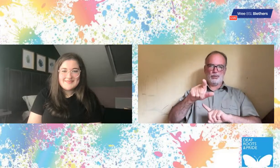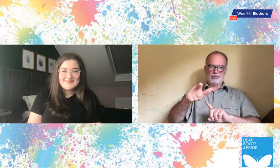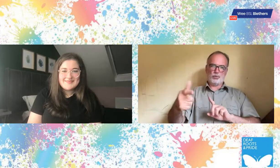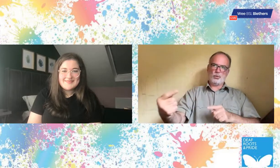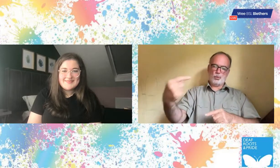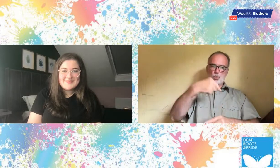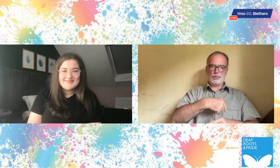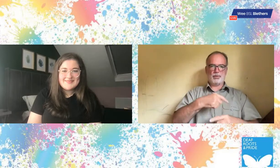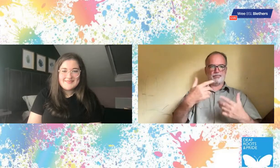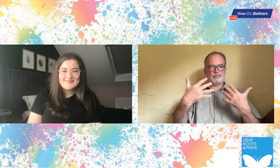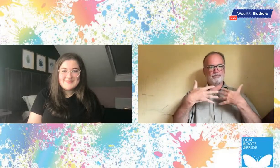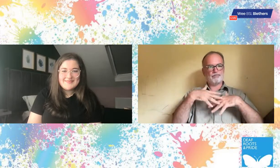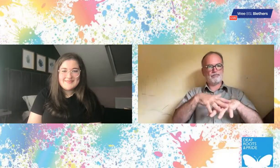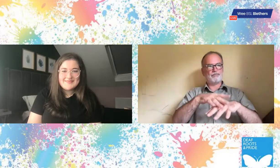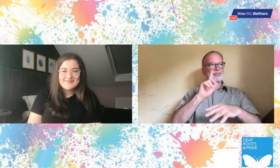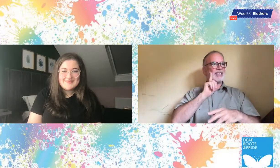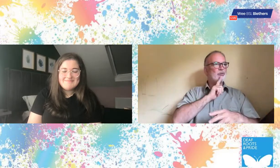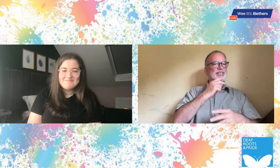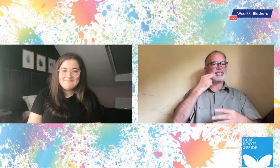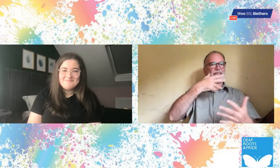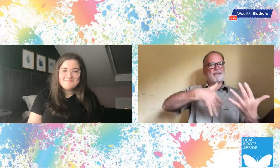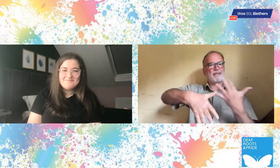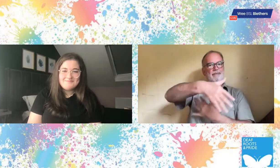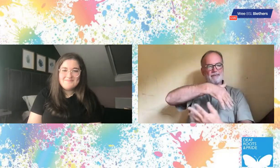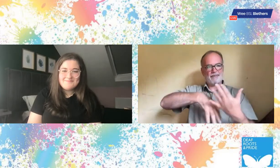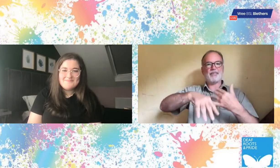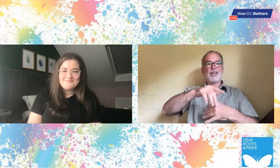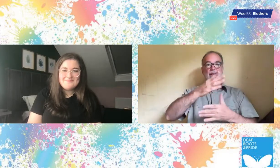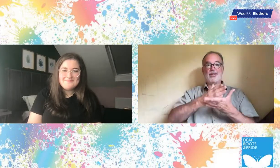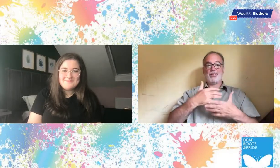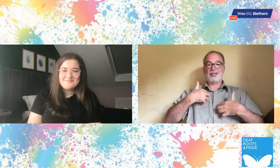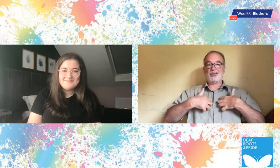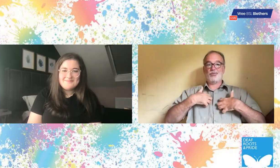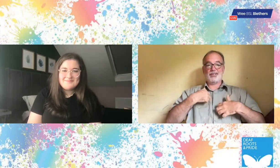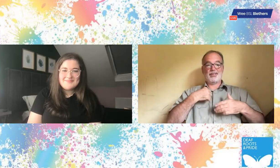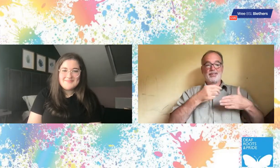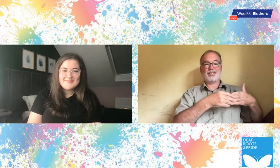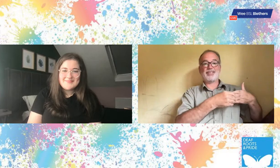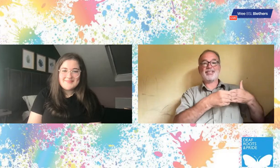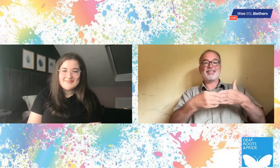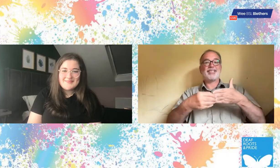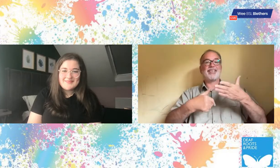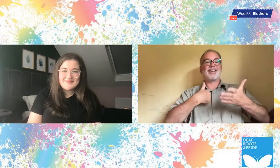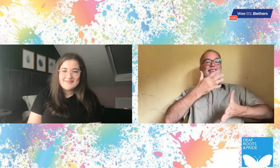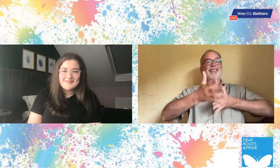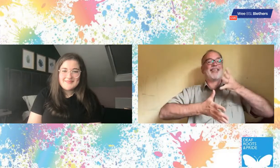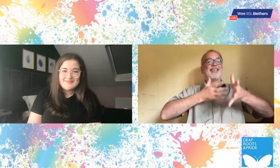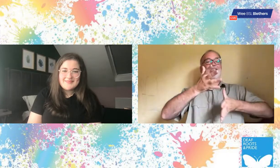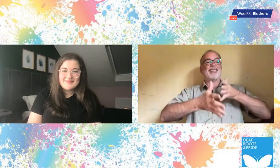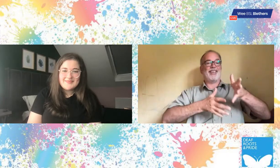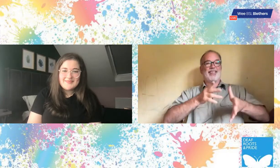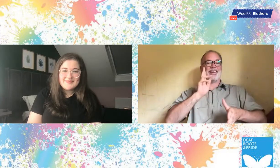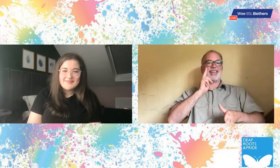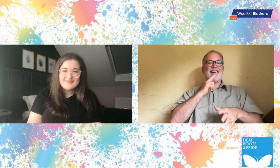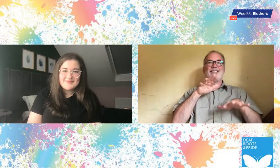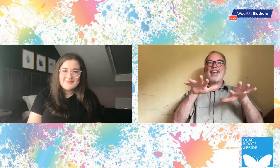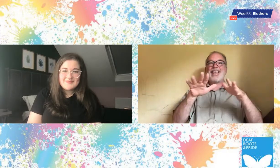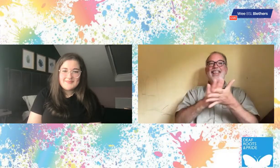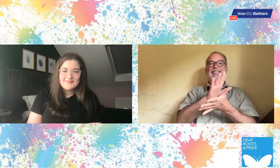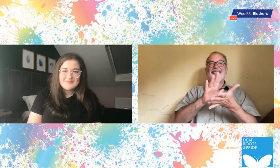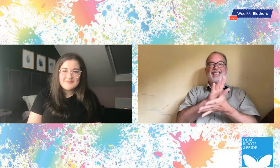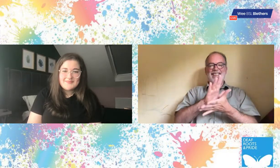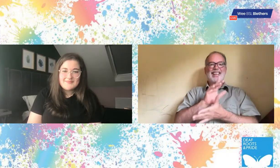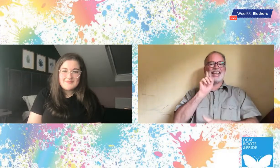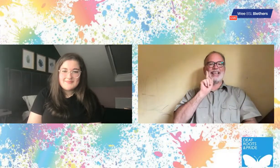that led to the wildlife park, which was a really wonderful opportunity for deaf people, deaf visitors to come along, mix with